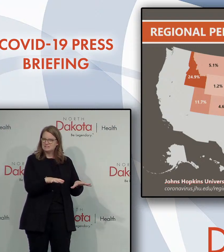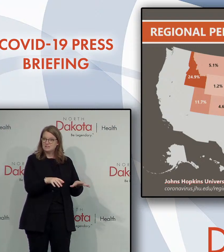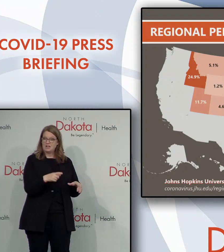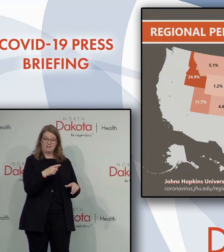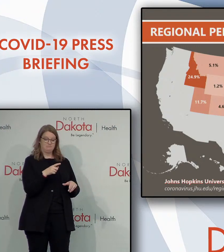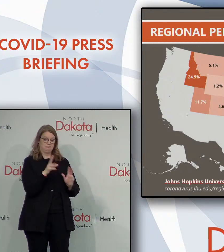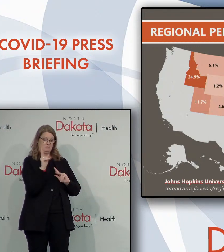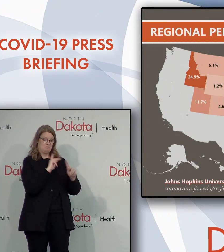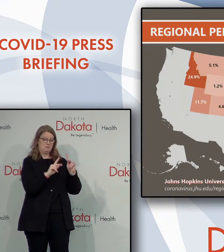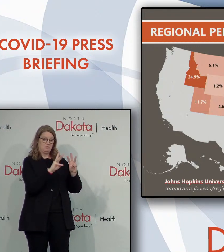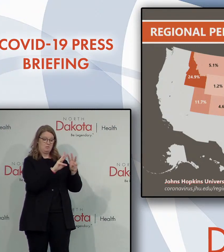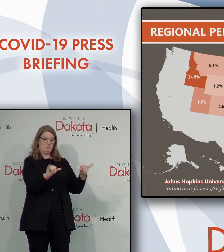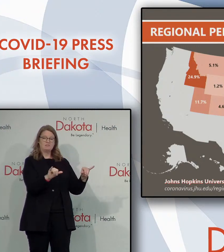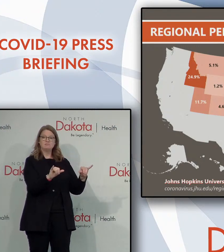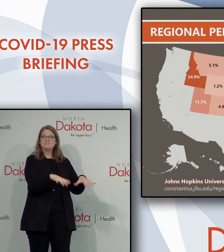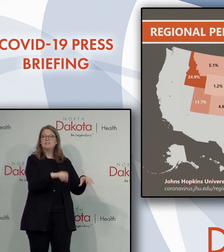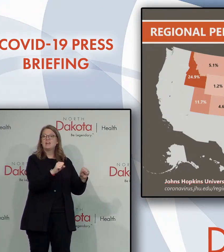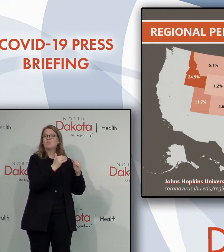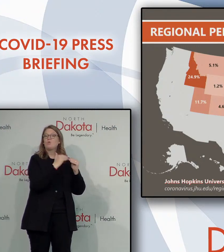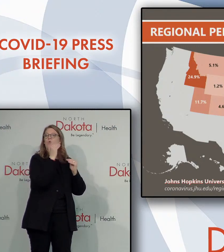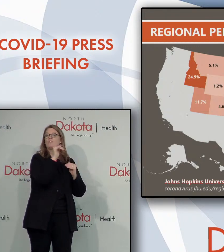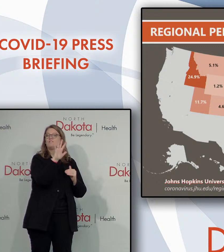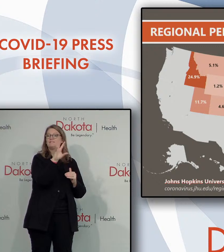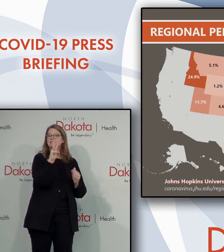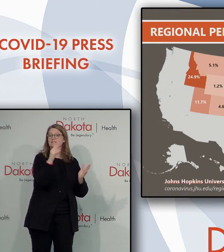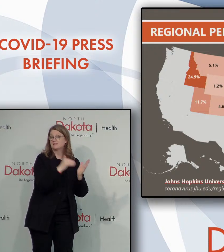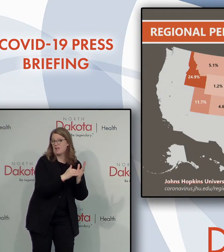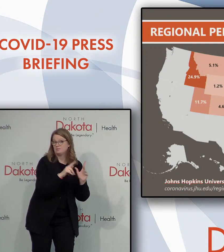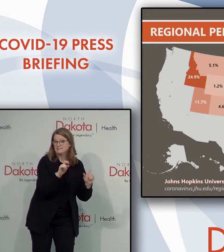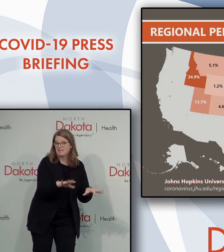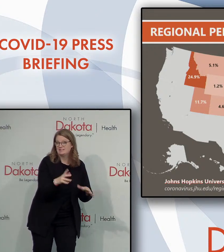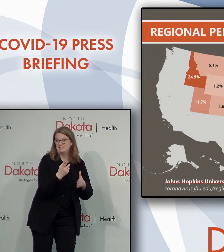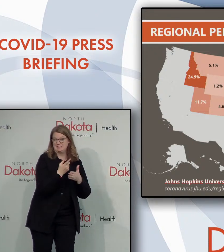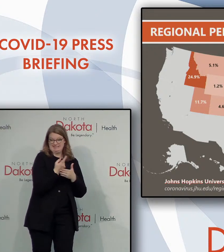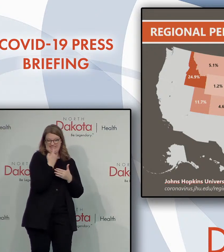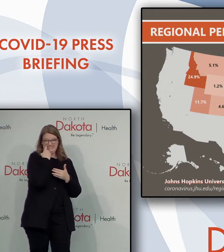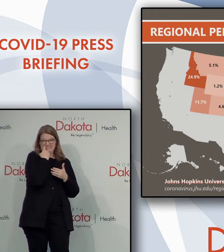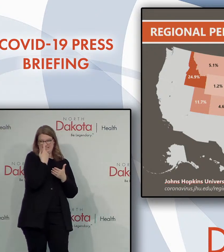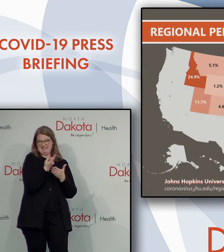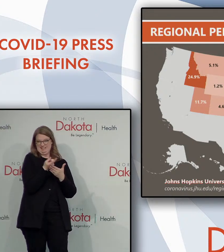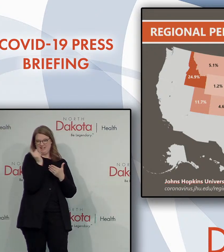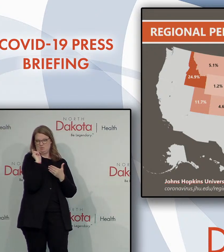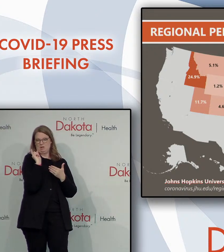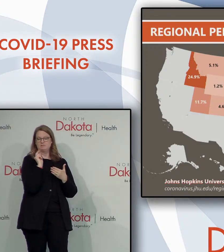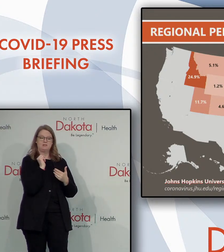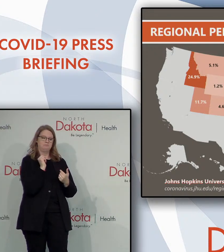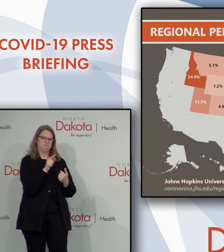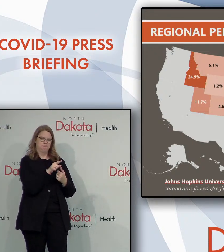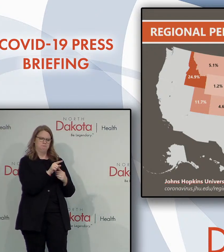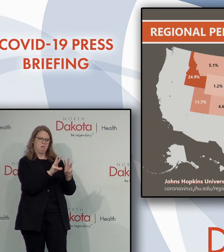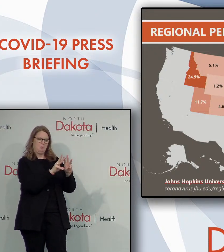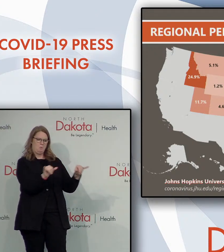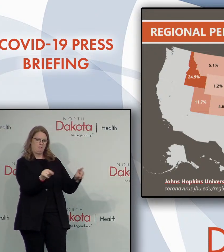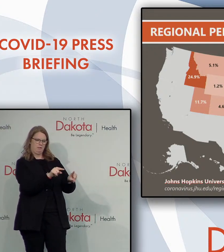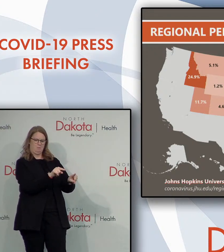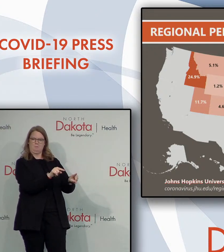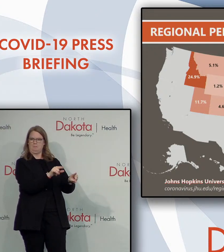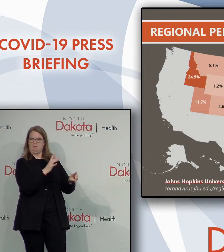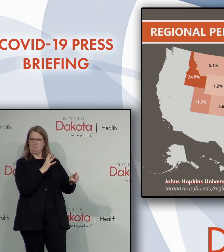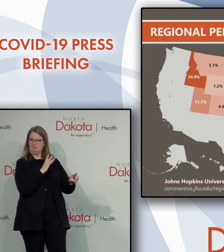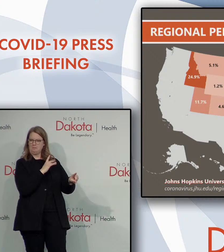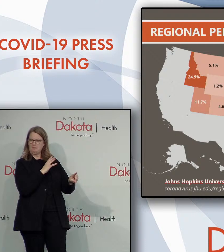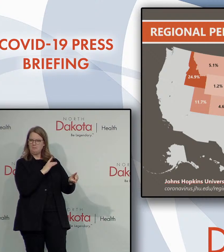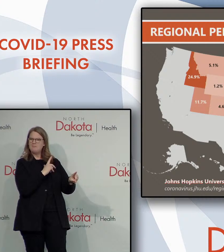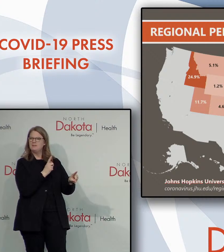Wyomingans have taken over 56,000 tests in the last week. So Wyoming is a sort of a spotlight state in terms of doing a